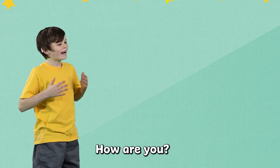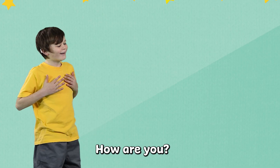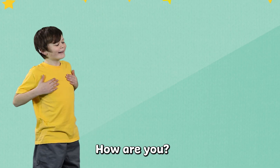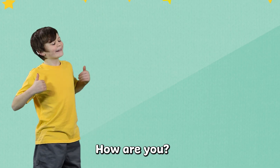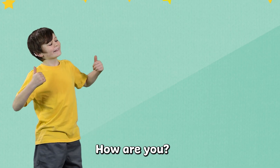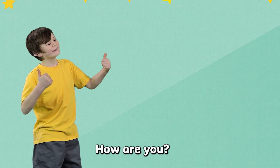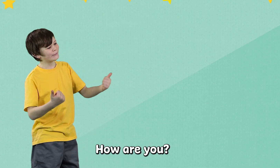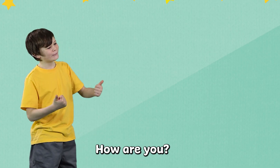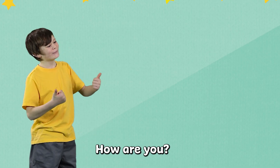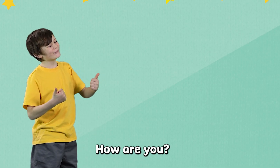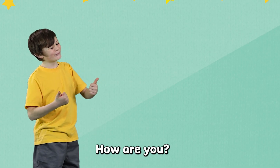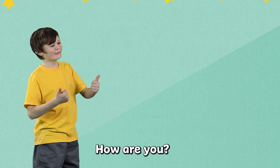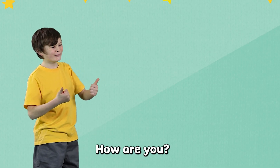How are you?